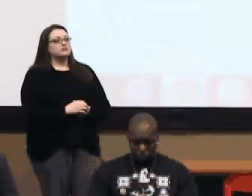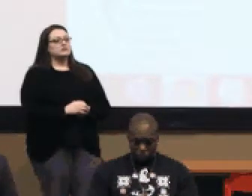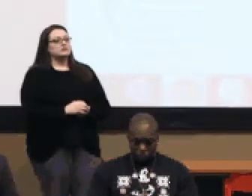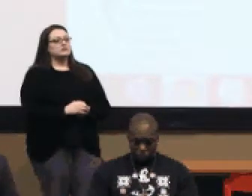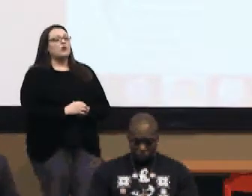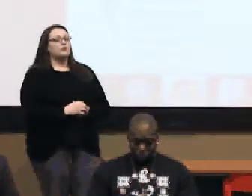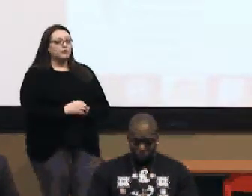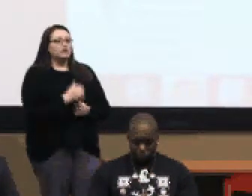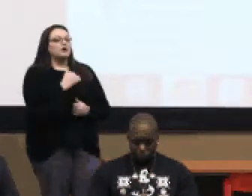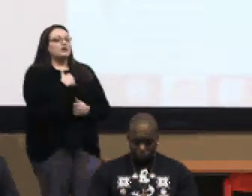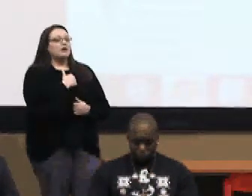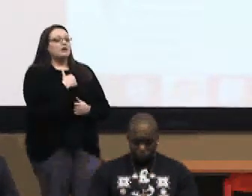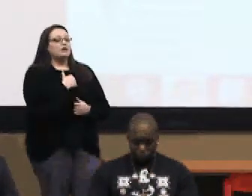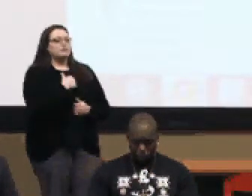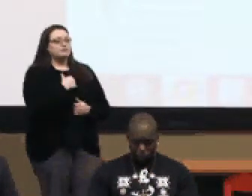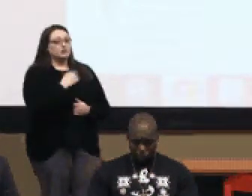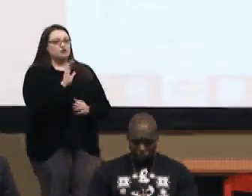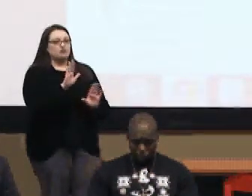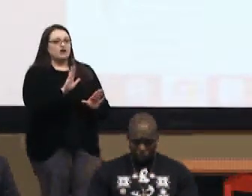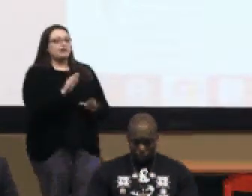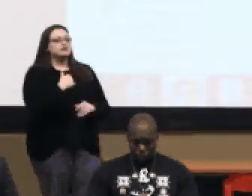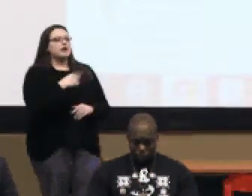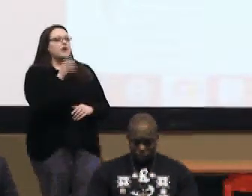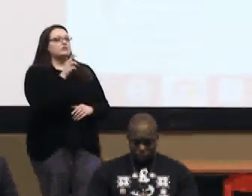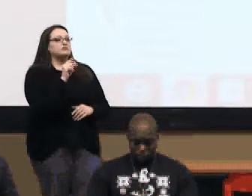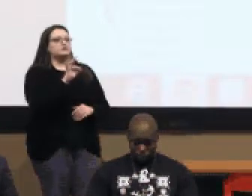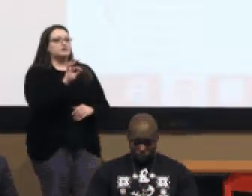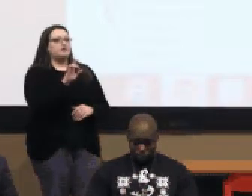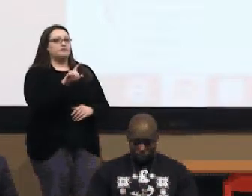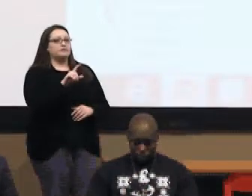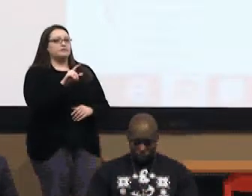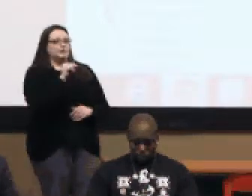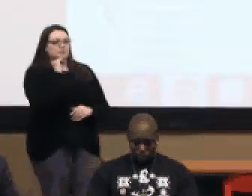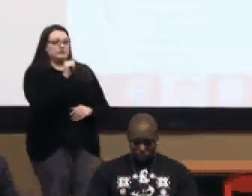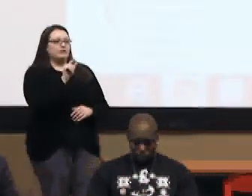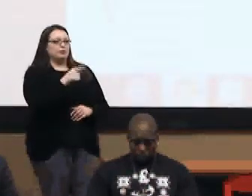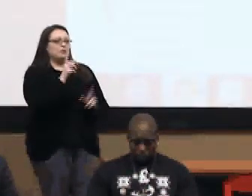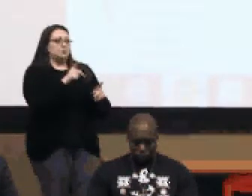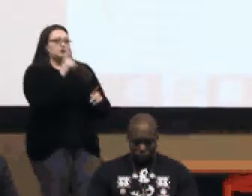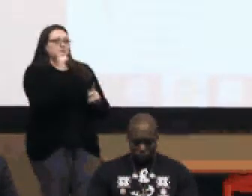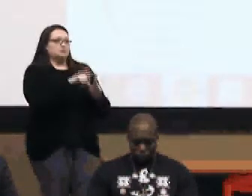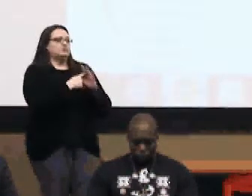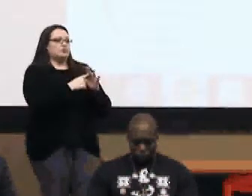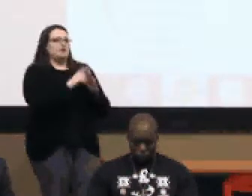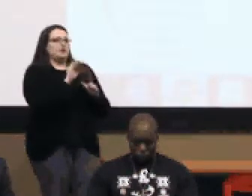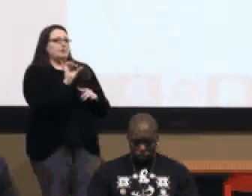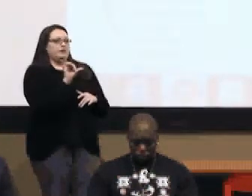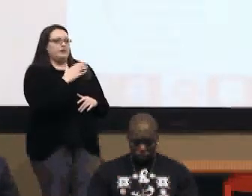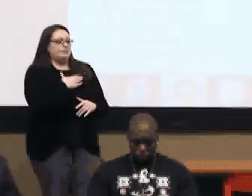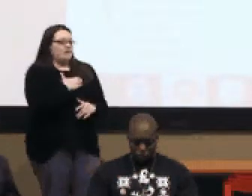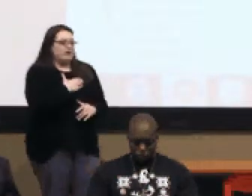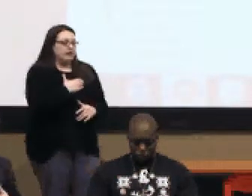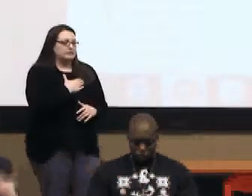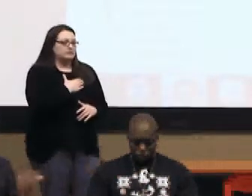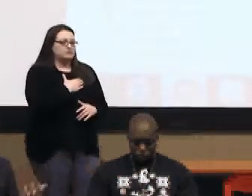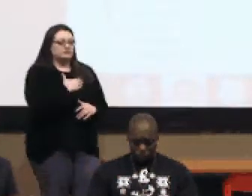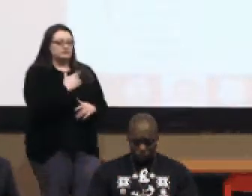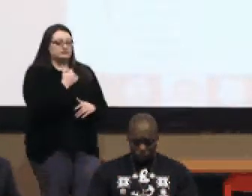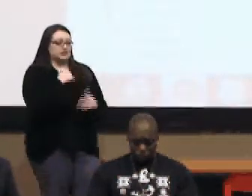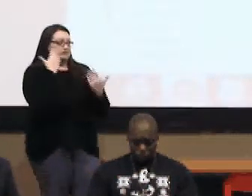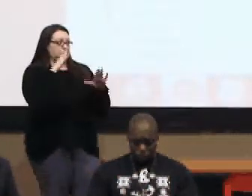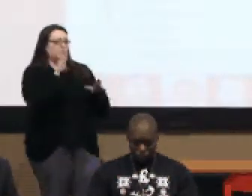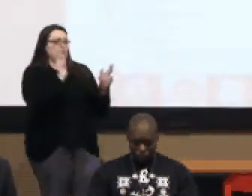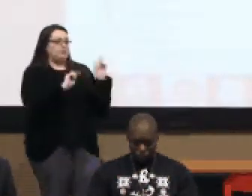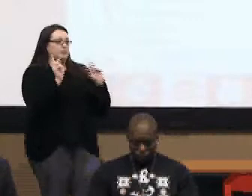only one in the history of people that had started a company like mine. And again, it's just because we just didn't know the people.